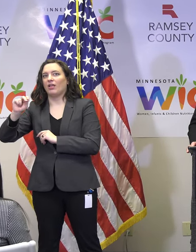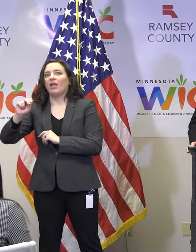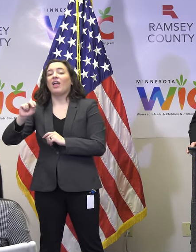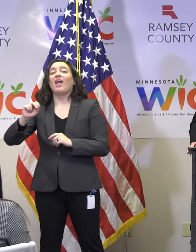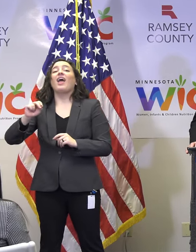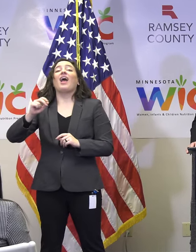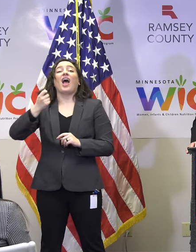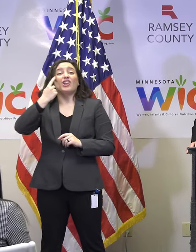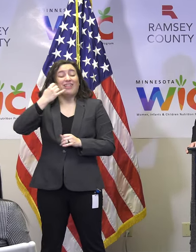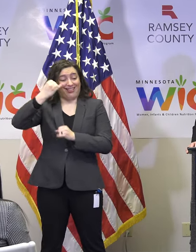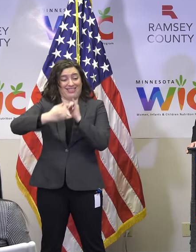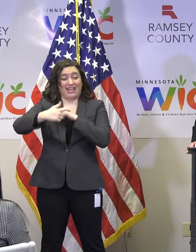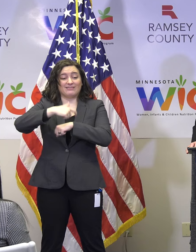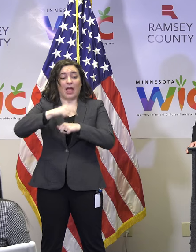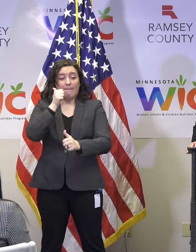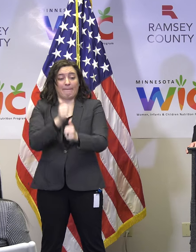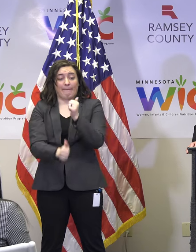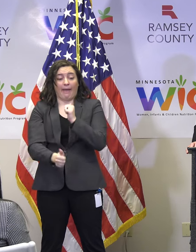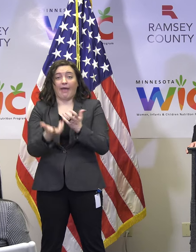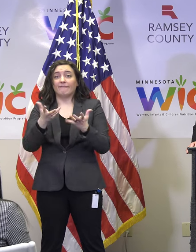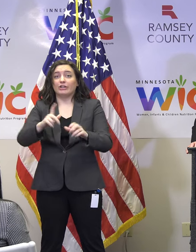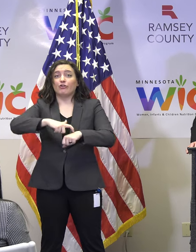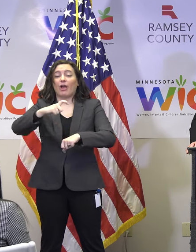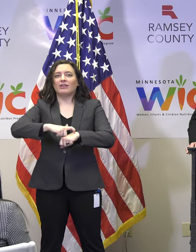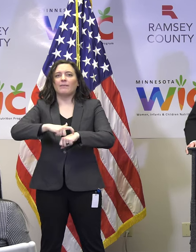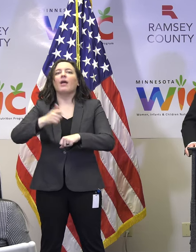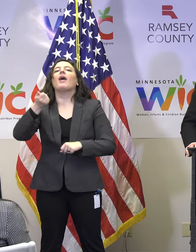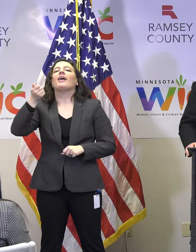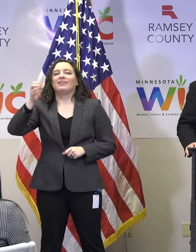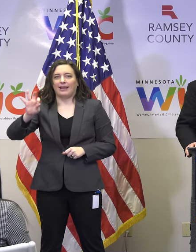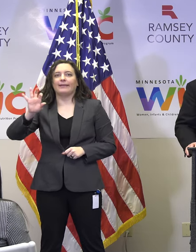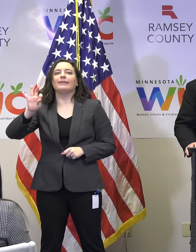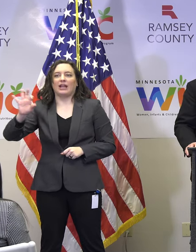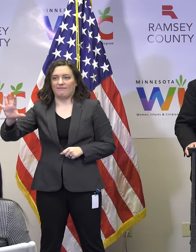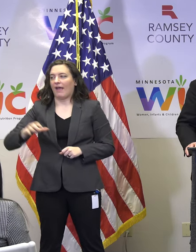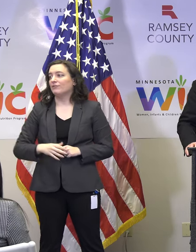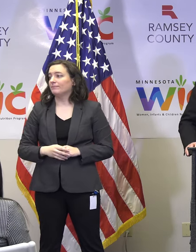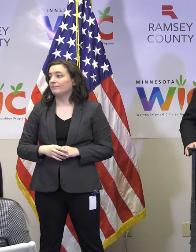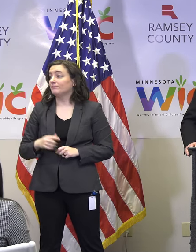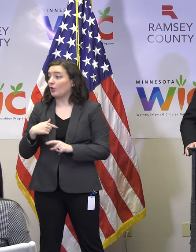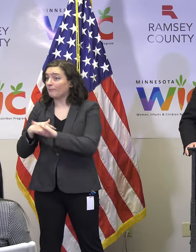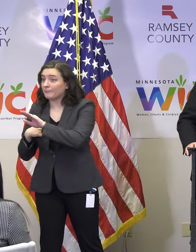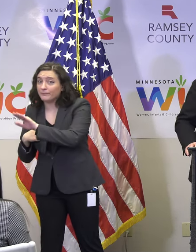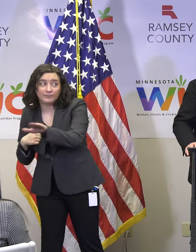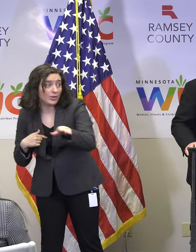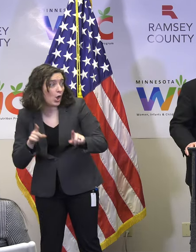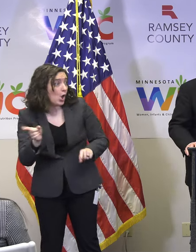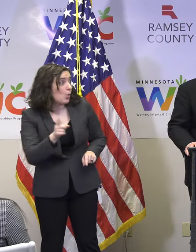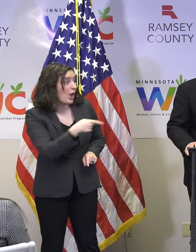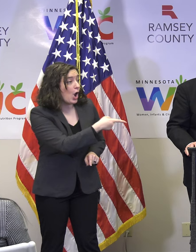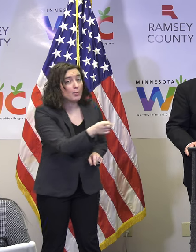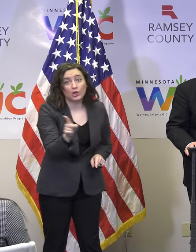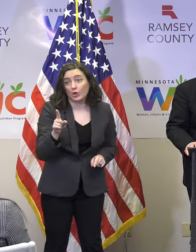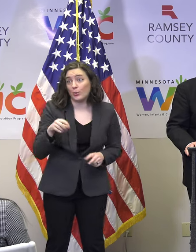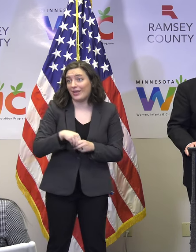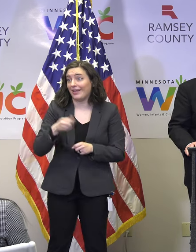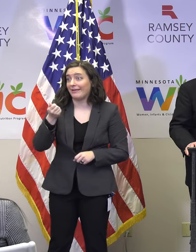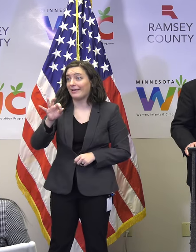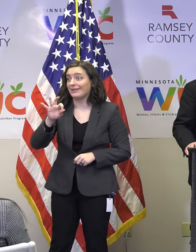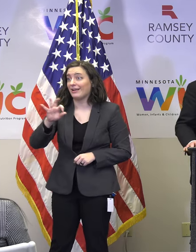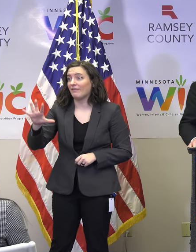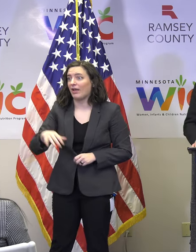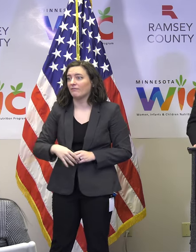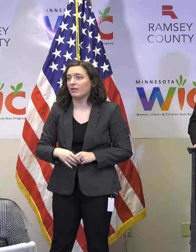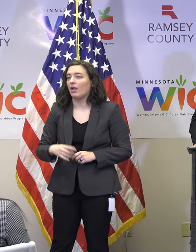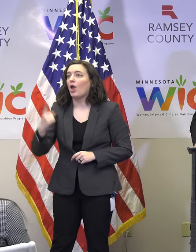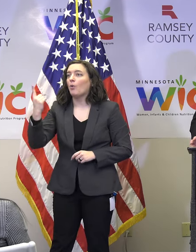1995. I asked several of the participants in the meeting that I just had to think about where they were in 1995. And one of them said to me, middle